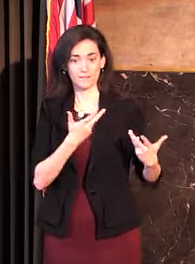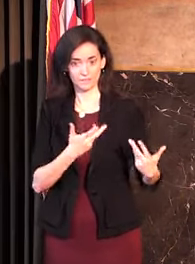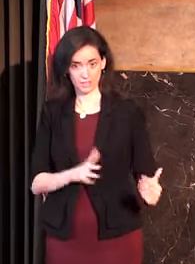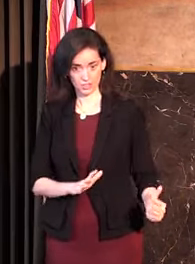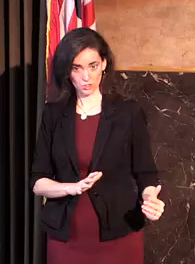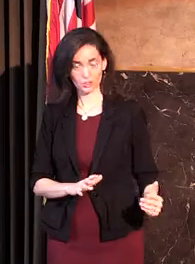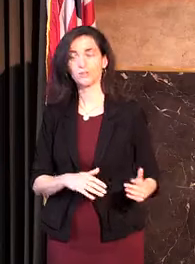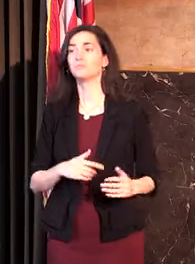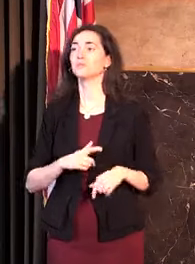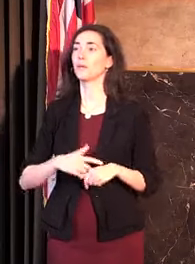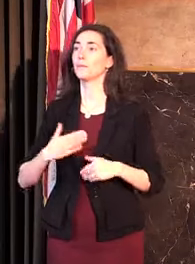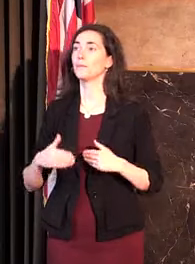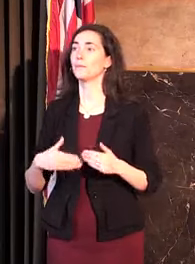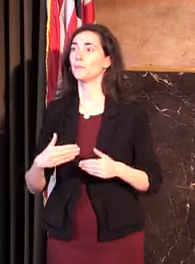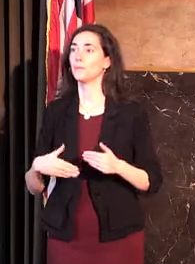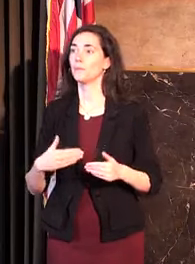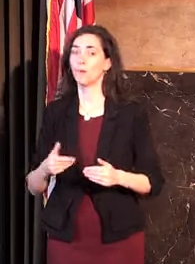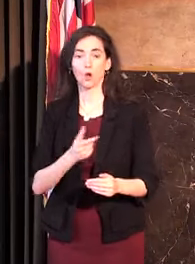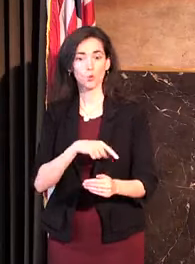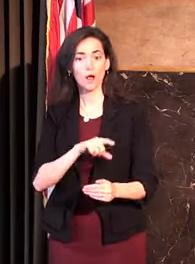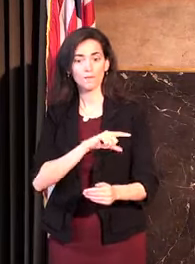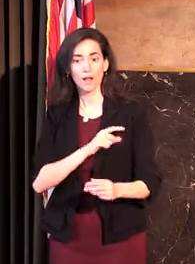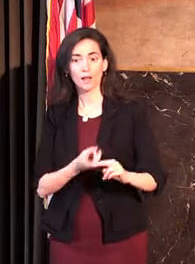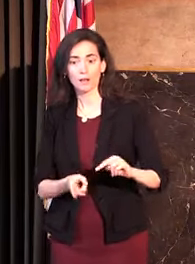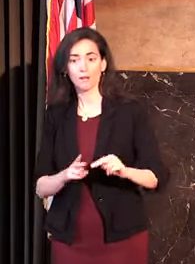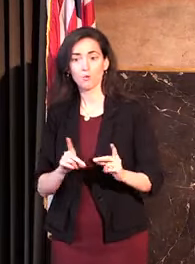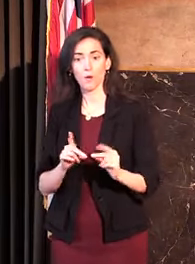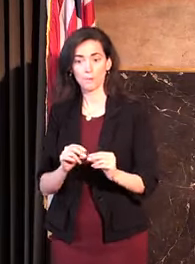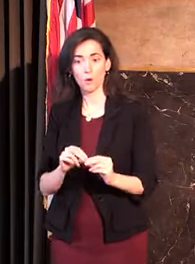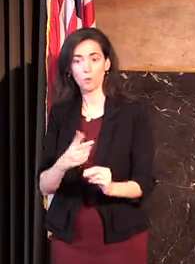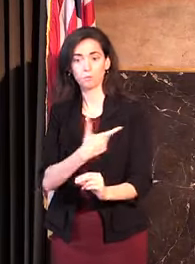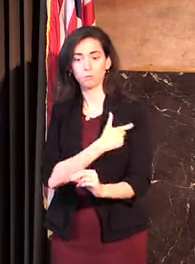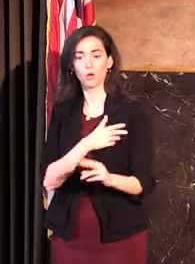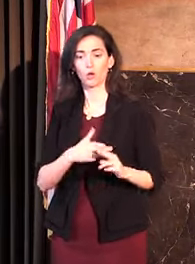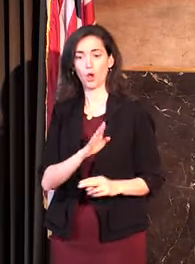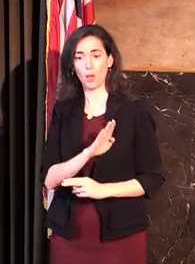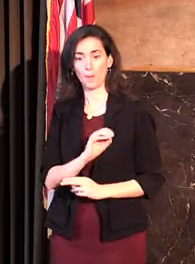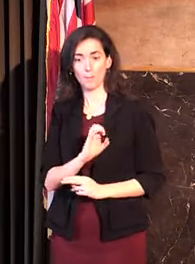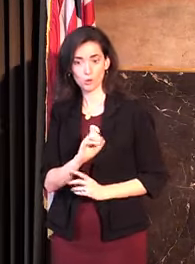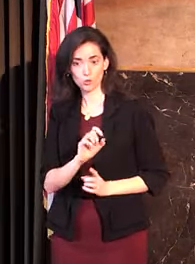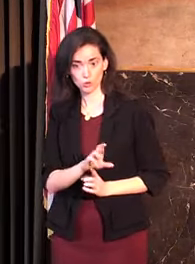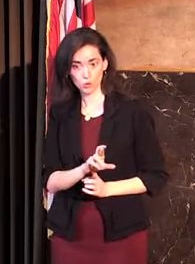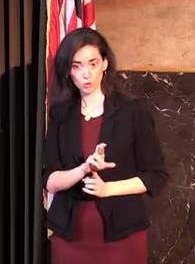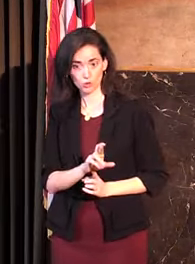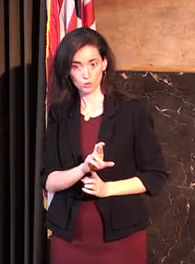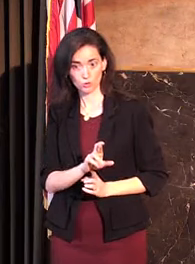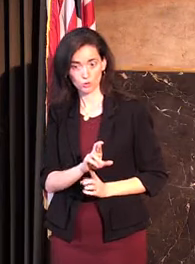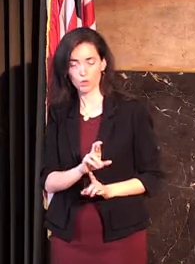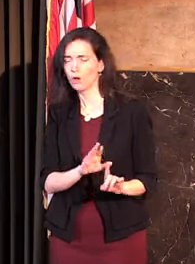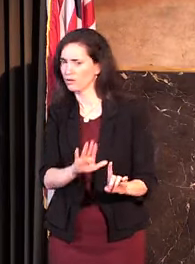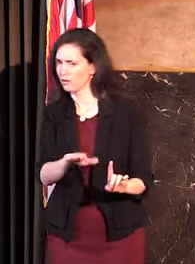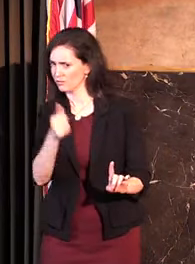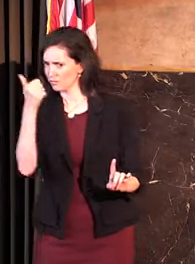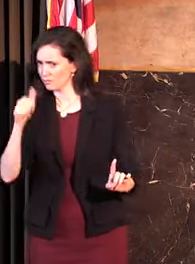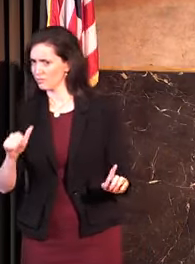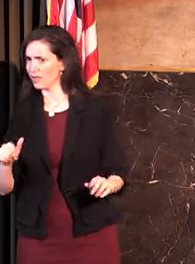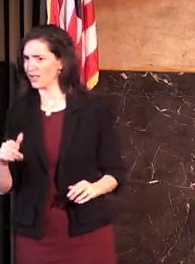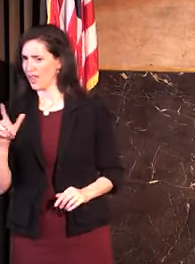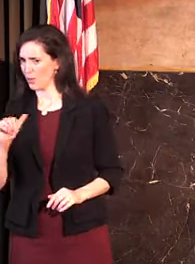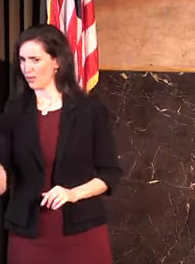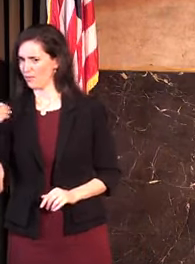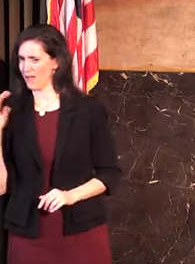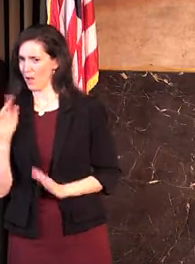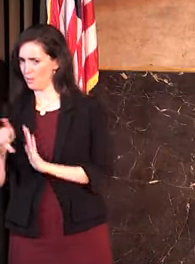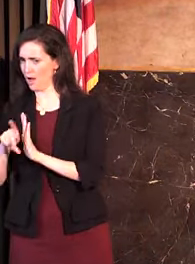for a booster, and by the way, you saw the federal government moved recently to the same policy that we went to in Louisiana